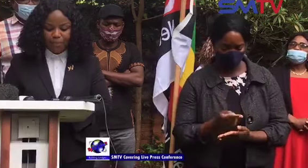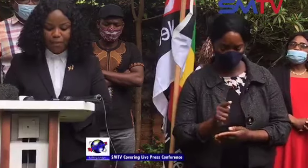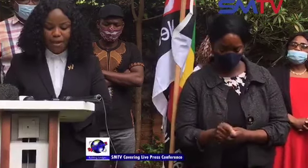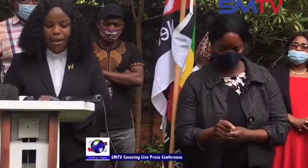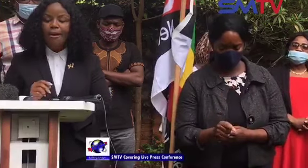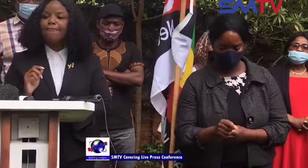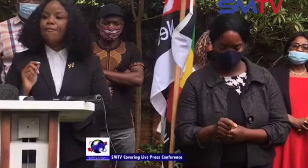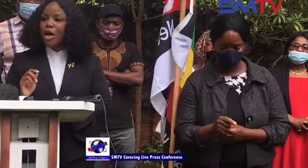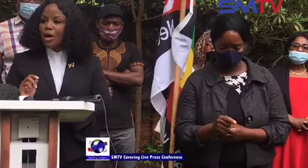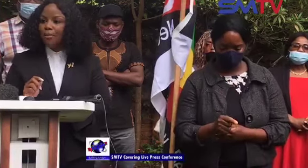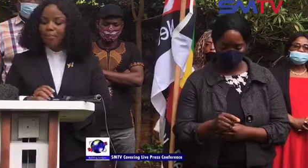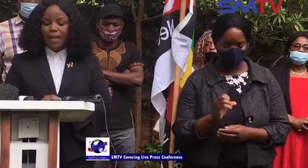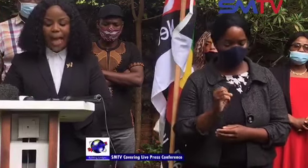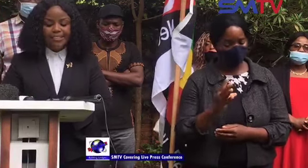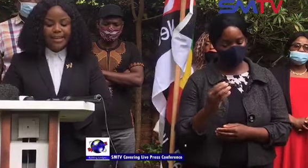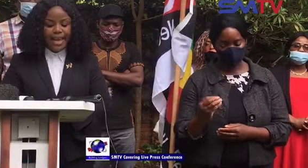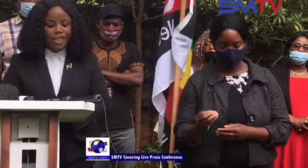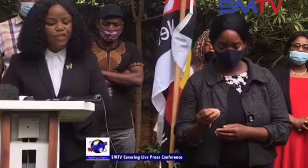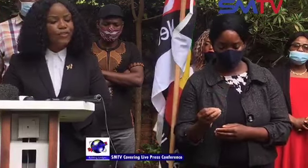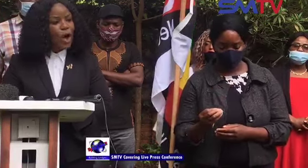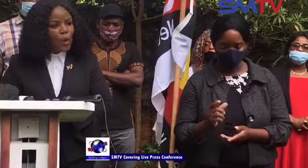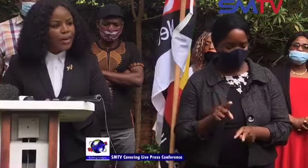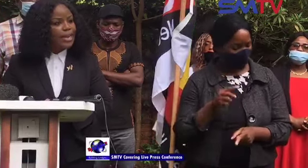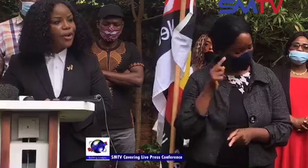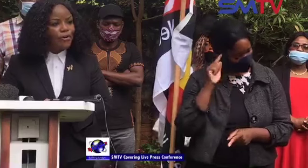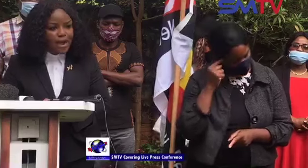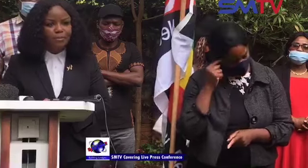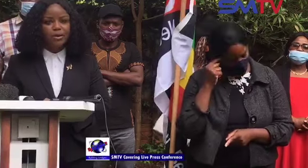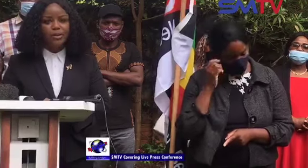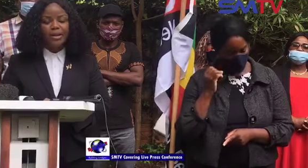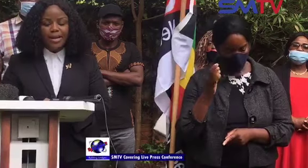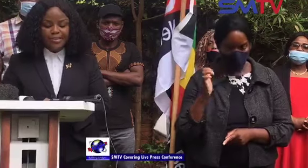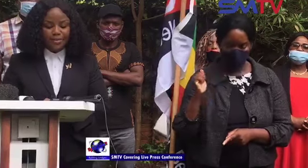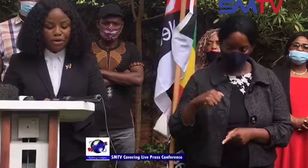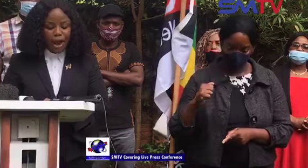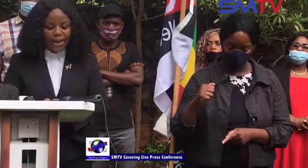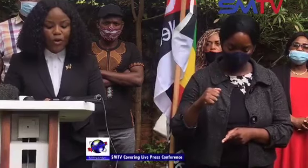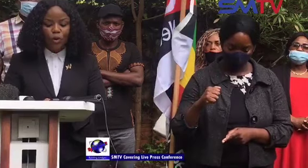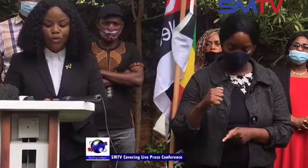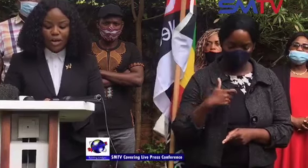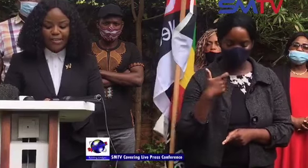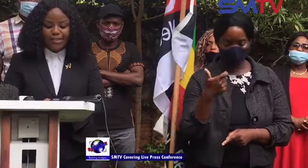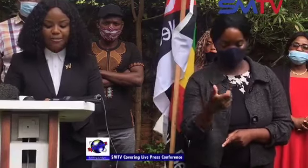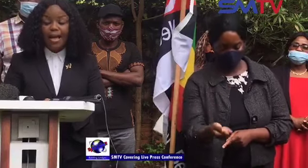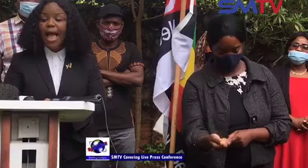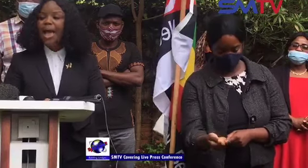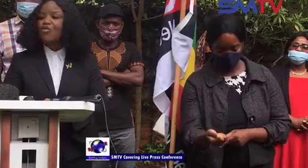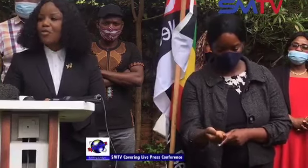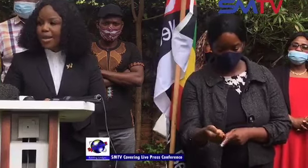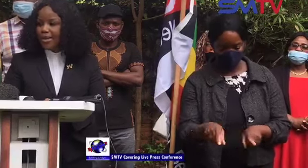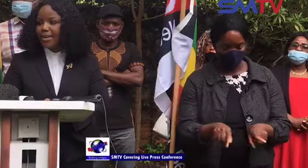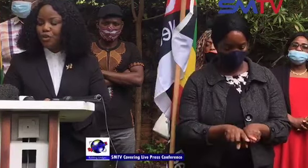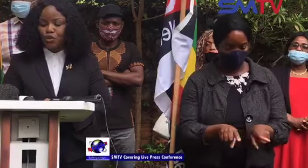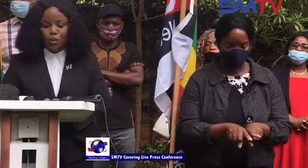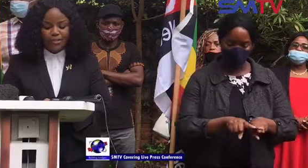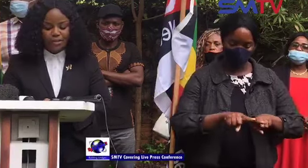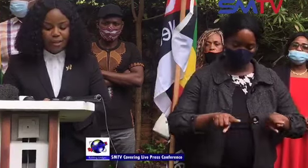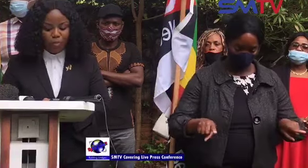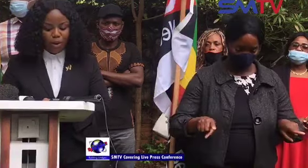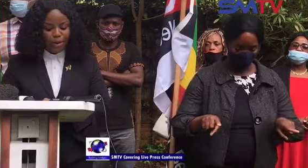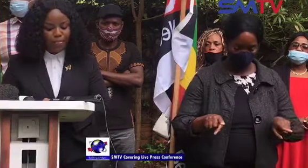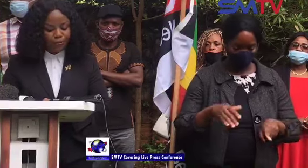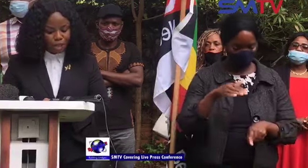today, firm as the nation's only credible democratic alternative and ready to